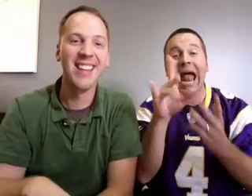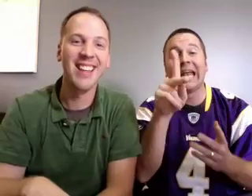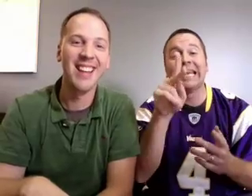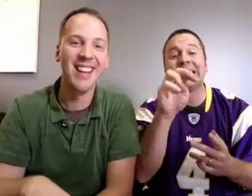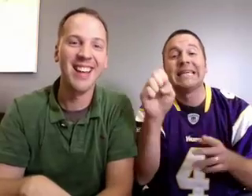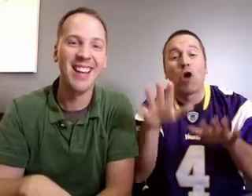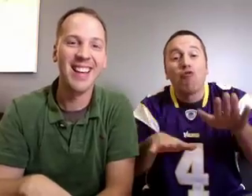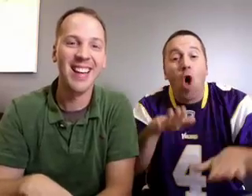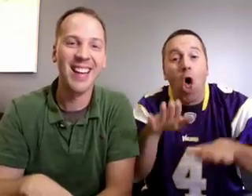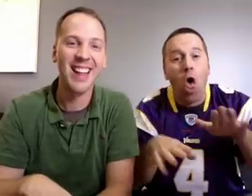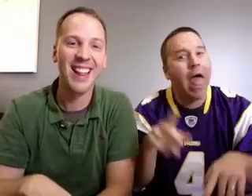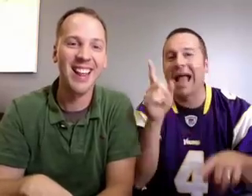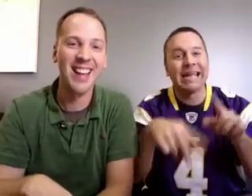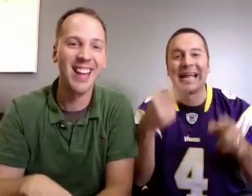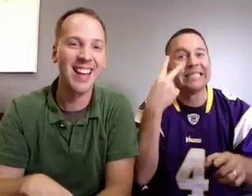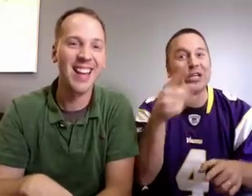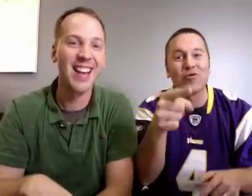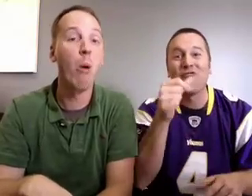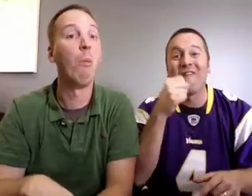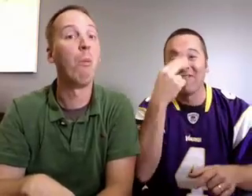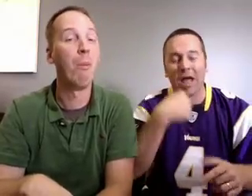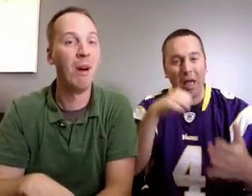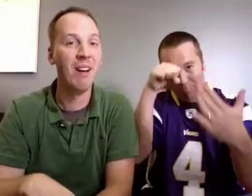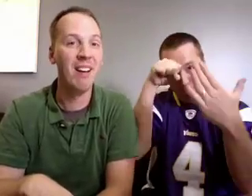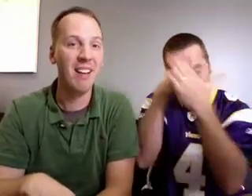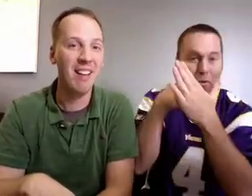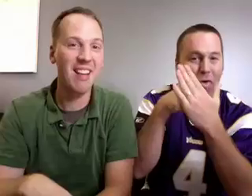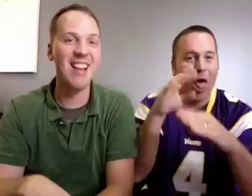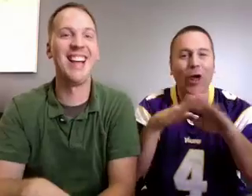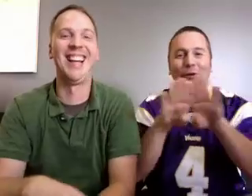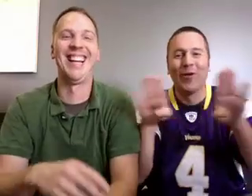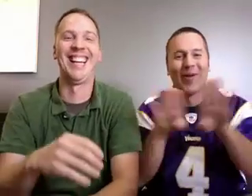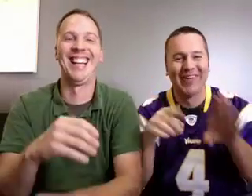on your hands and your knees, the sensor can't see you. And so I bumped my head to the